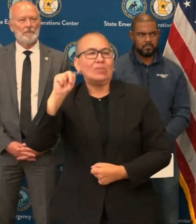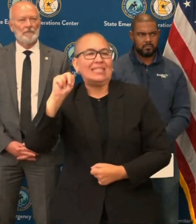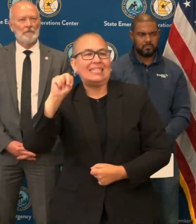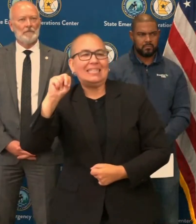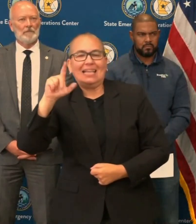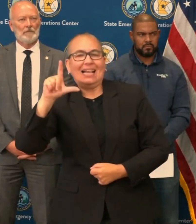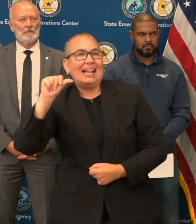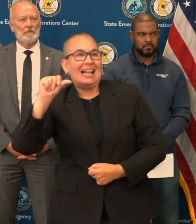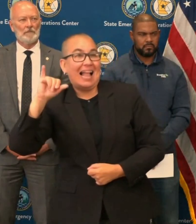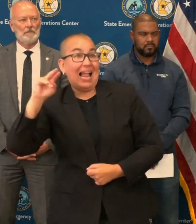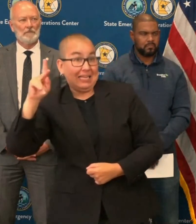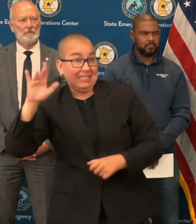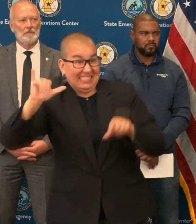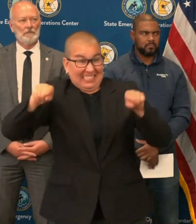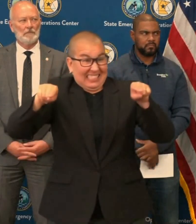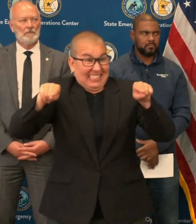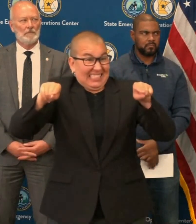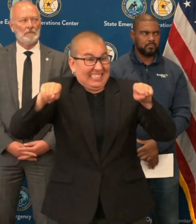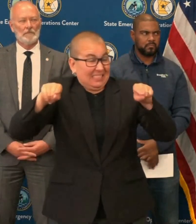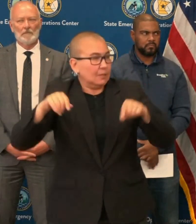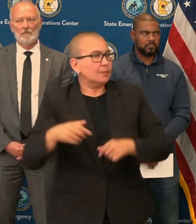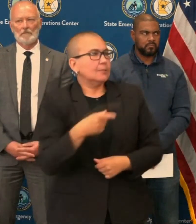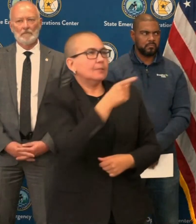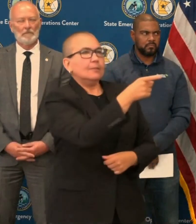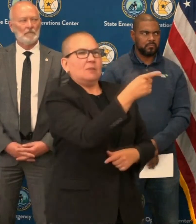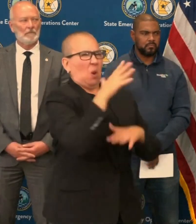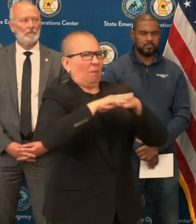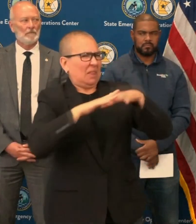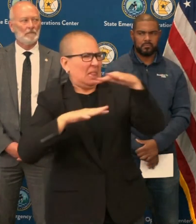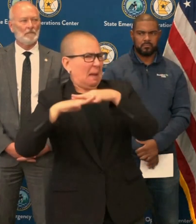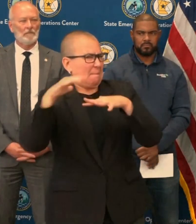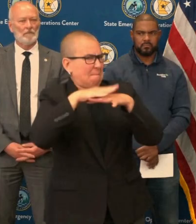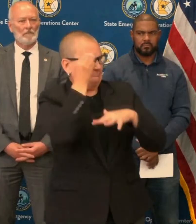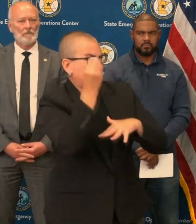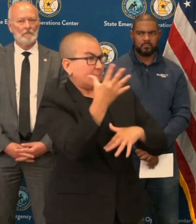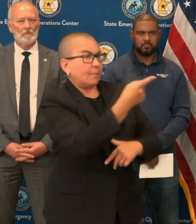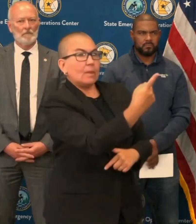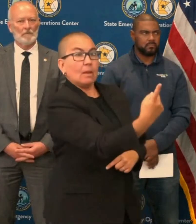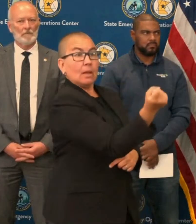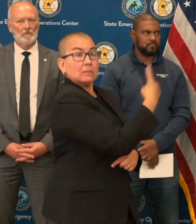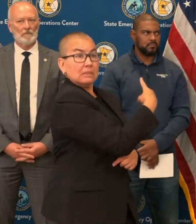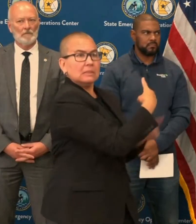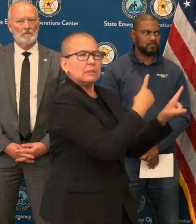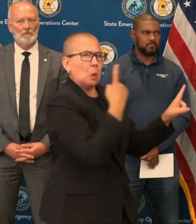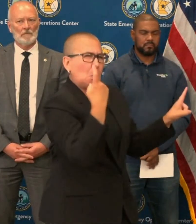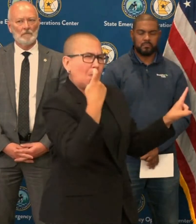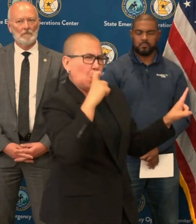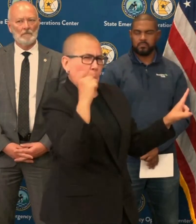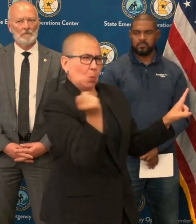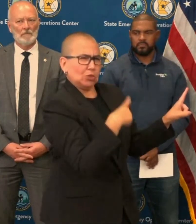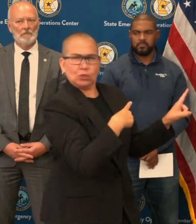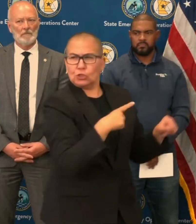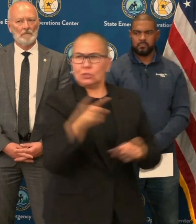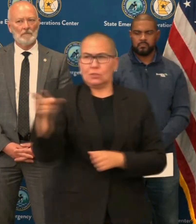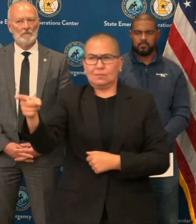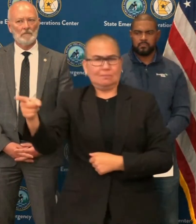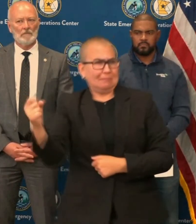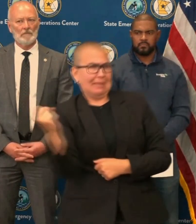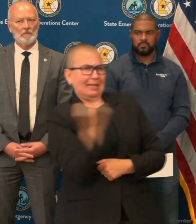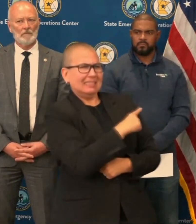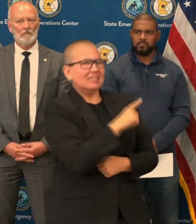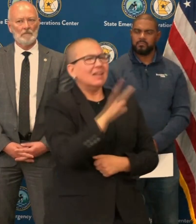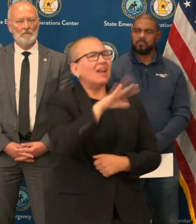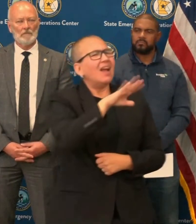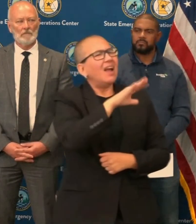follow-up that the teams are doing. We're going to give it to Ellen, and then we're going to have one more question. Can you talk a little bit more about the